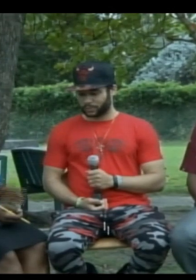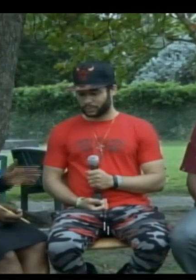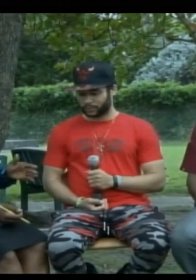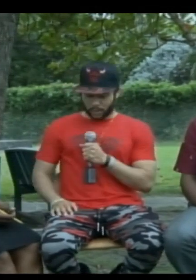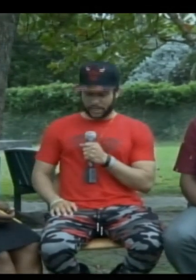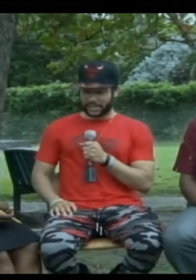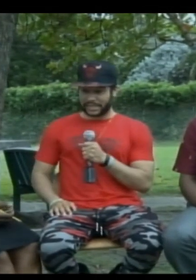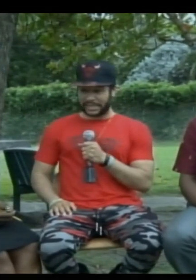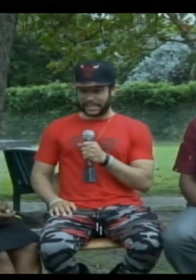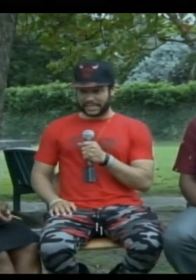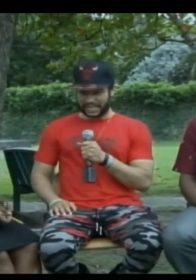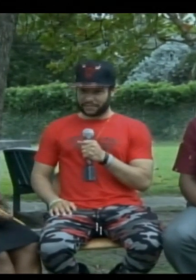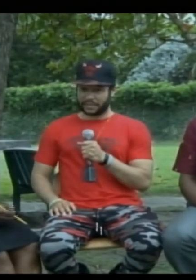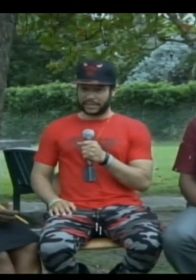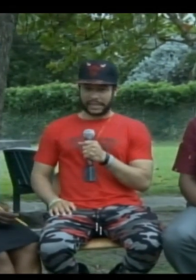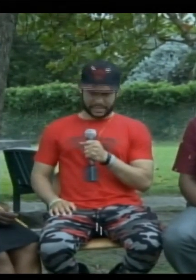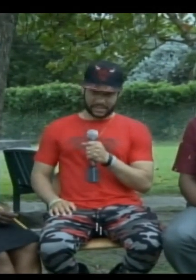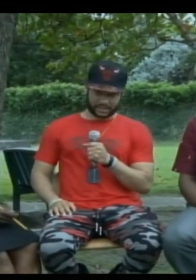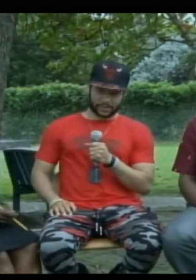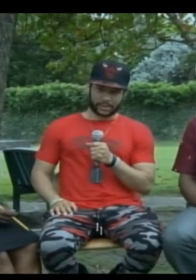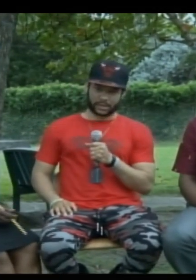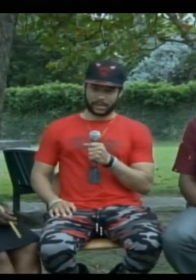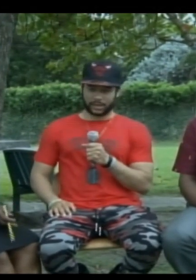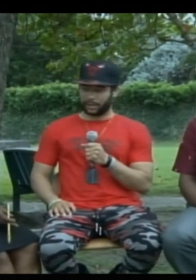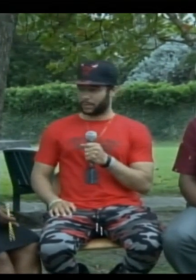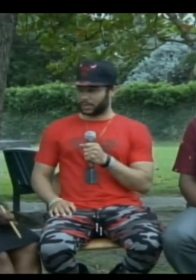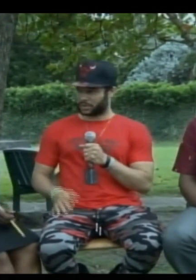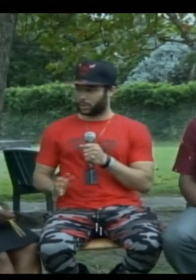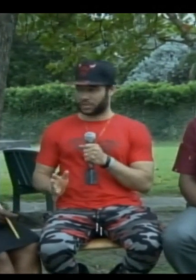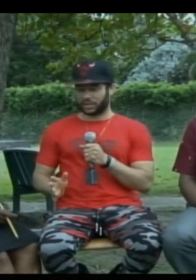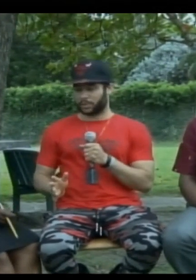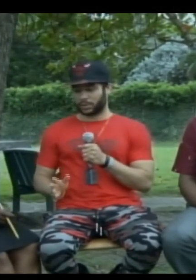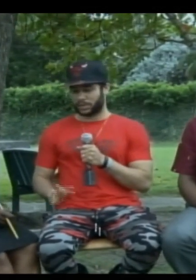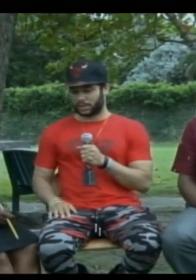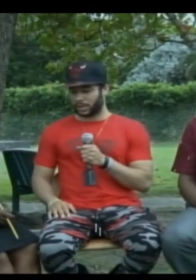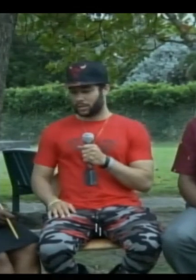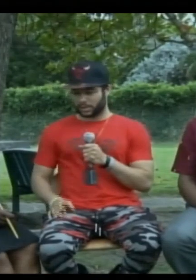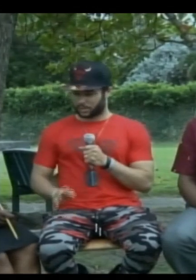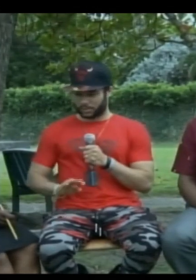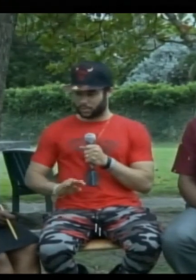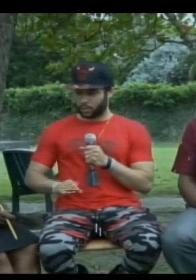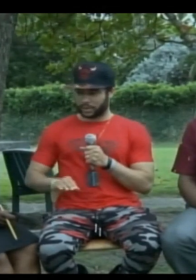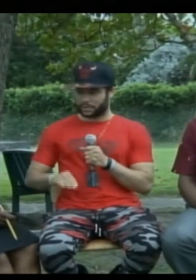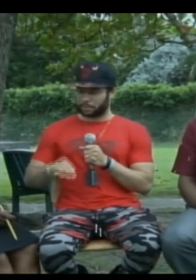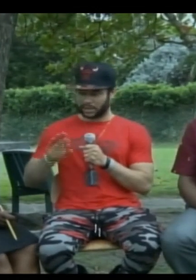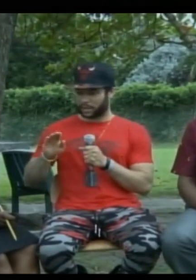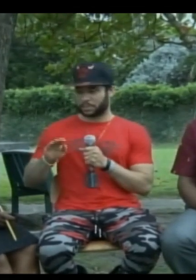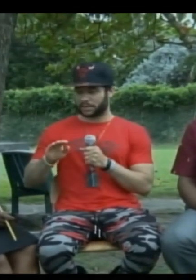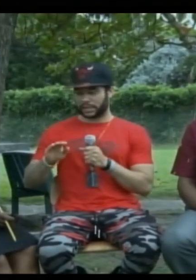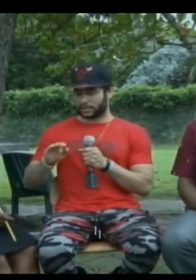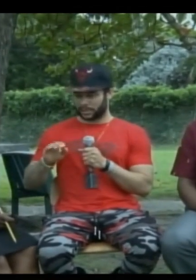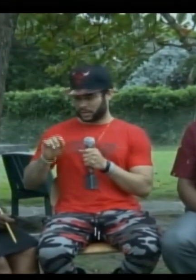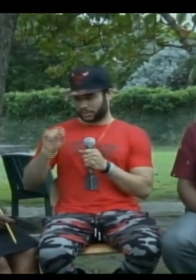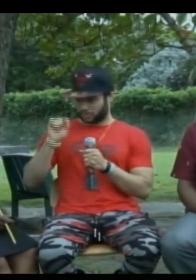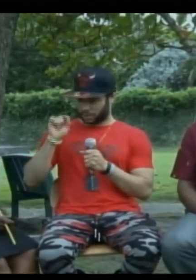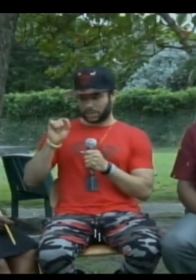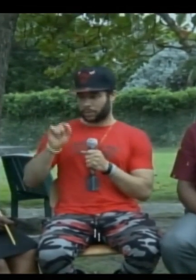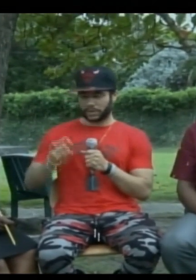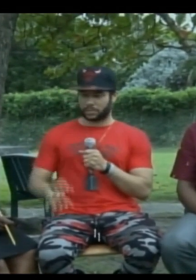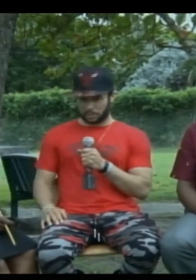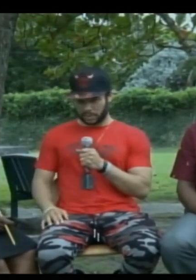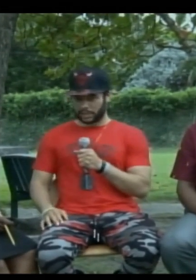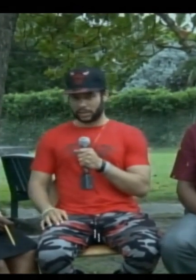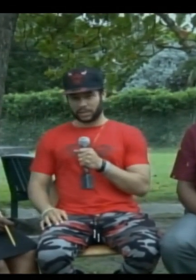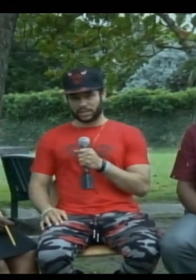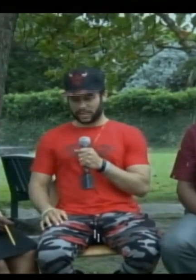safe. Quarantine is definitely necessary. There's no question about it. There's nowhere to build up to that. It's just a